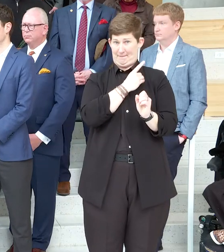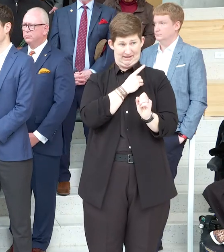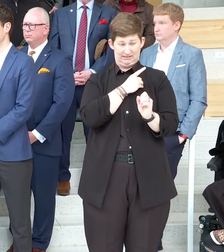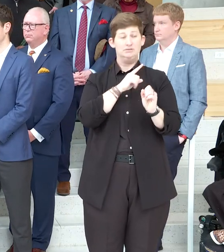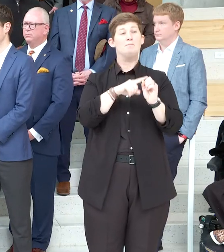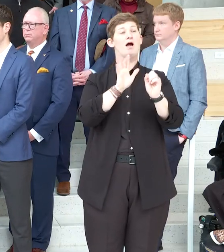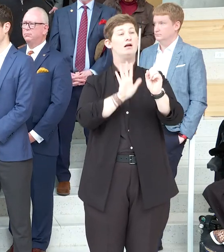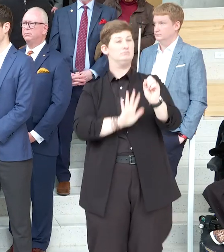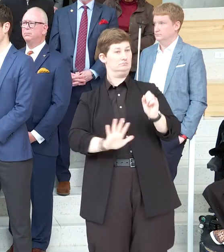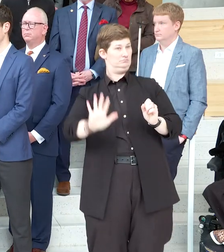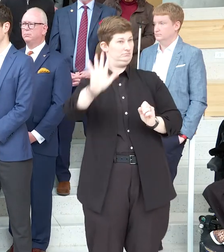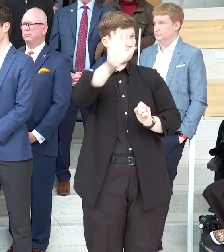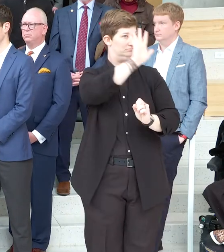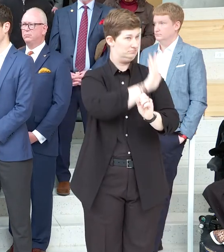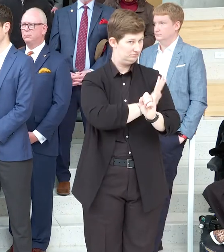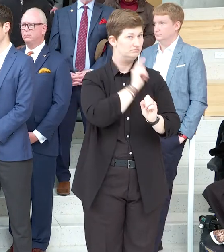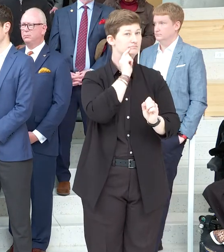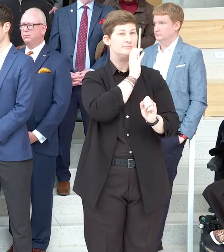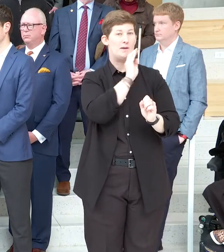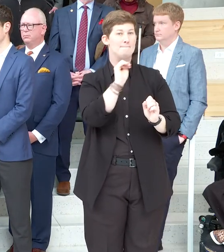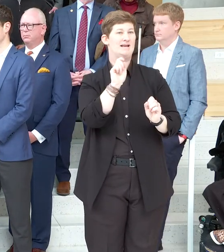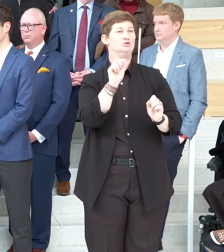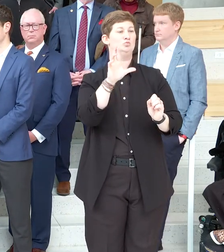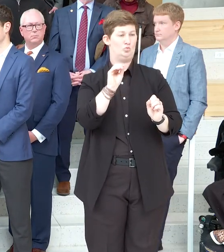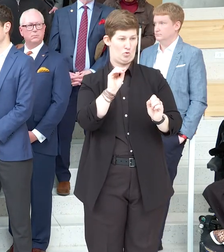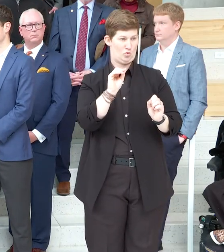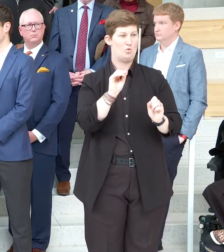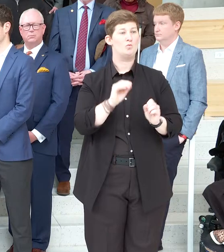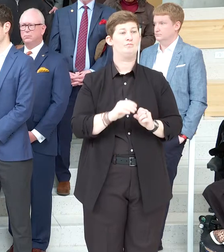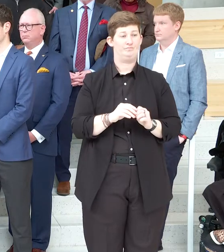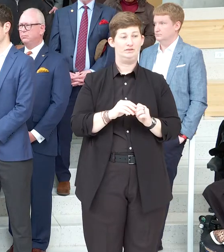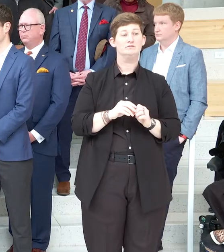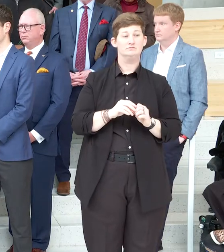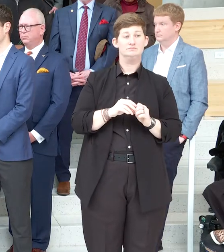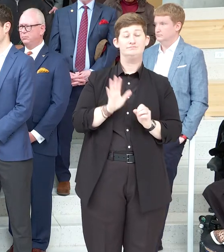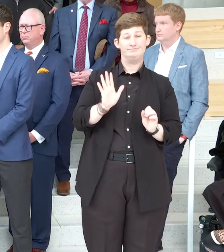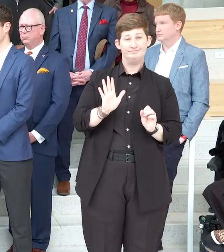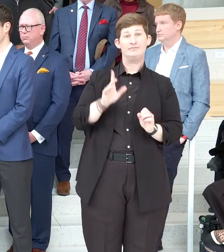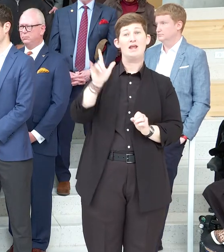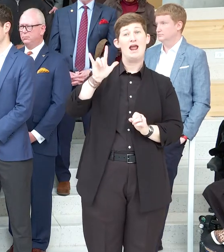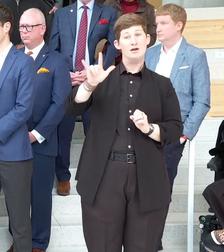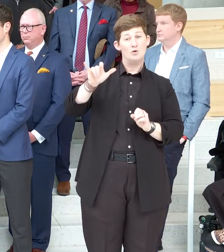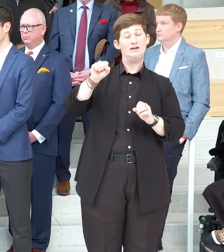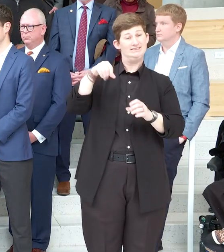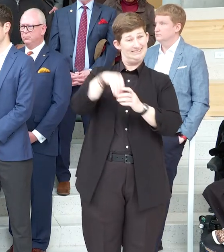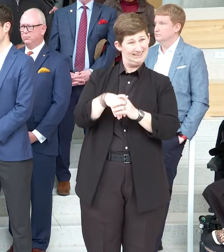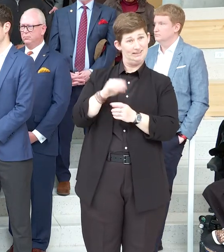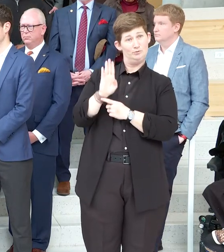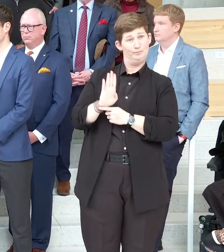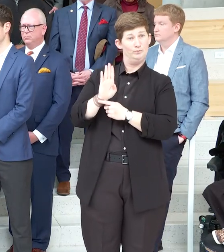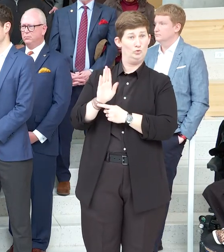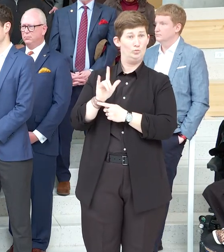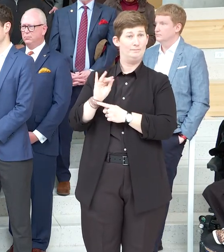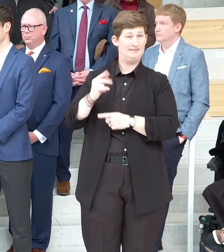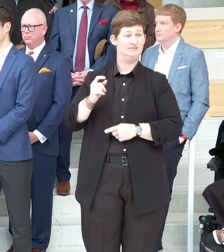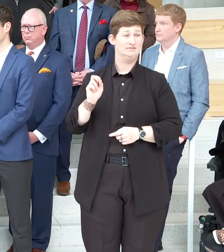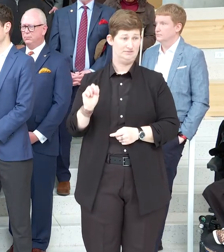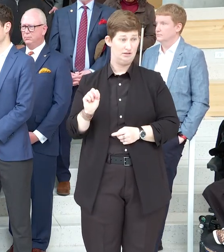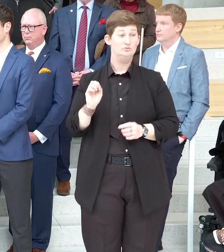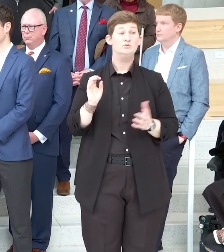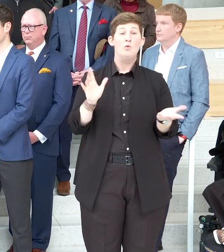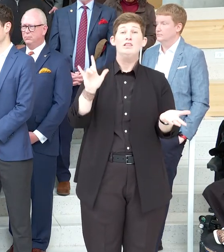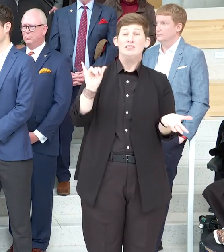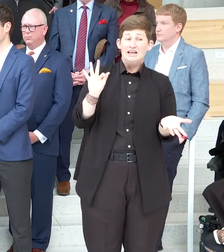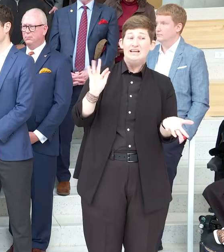Airport is located outside of Minneapolis, and that means Lyft would remain an option for travelers so long as the other end of the trip